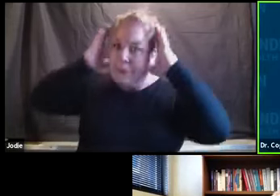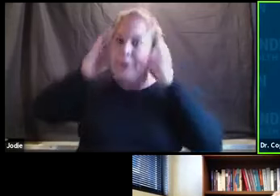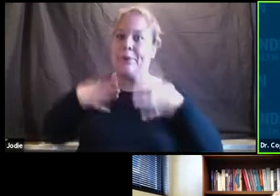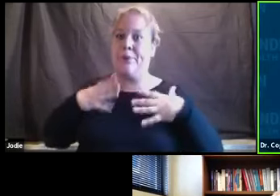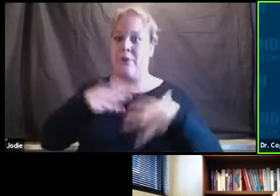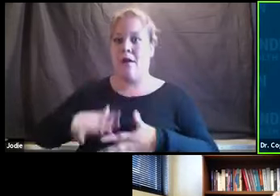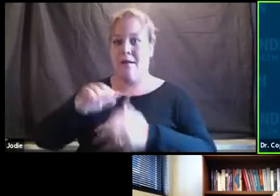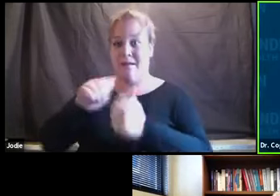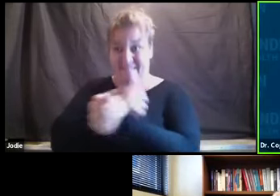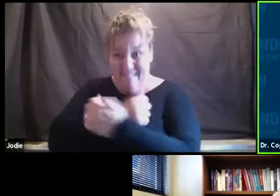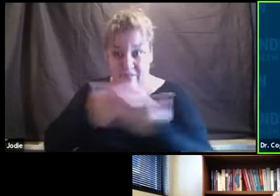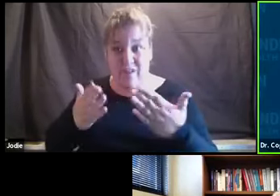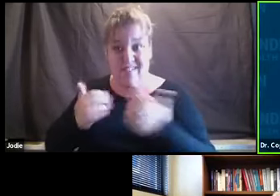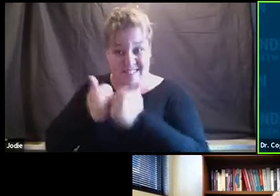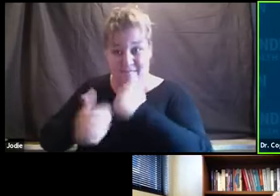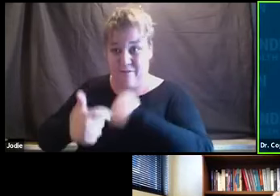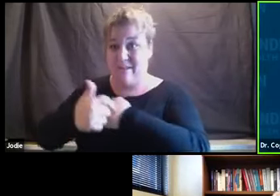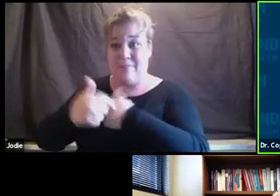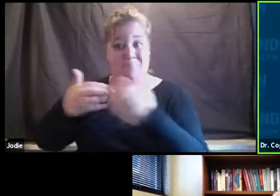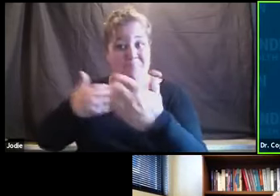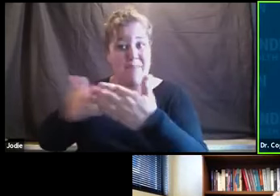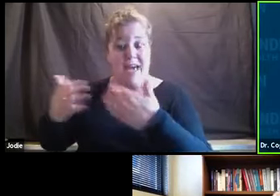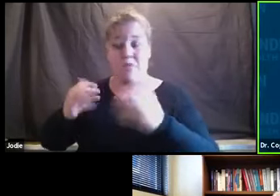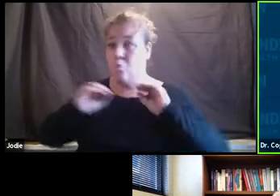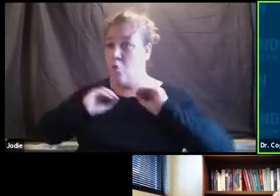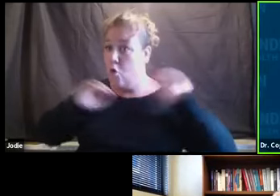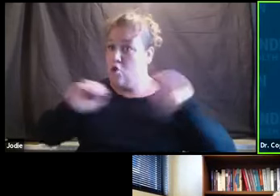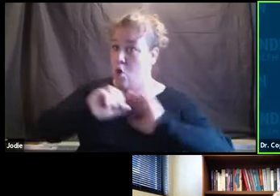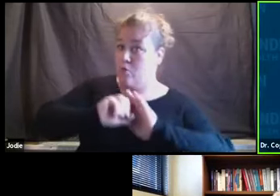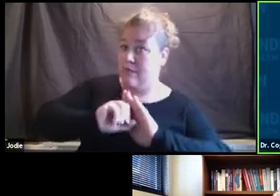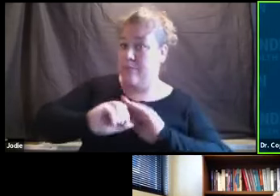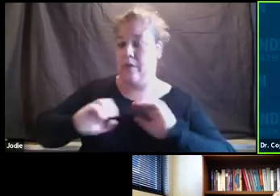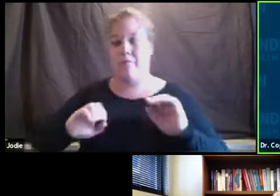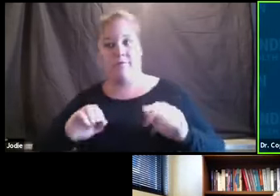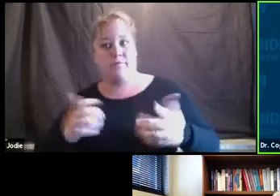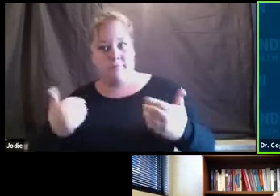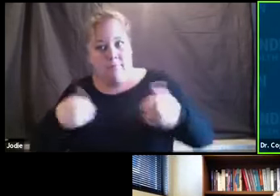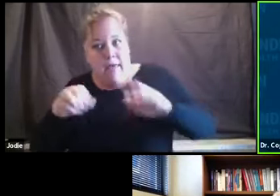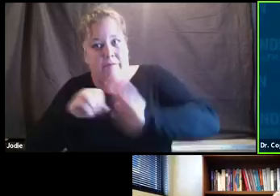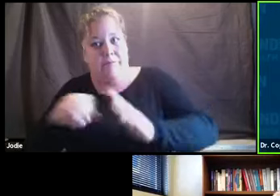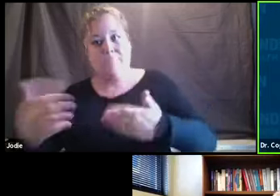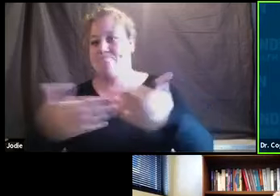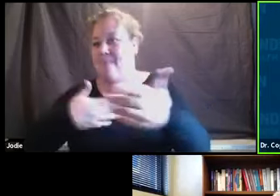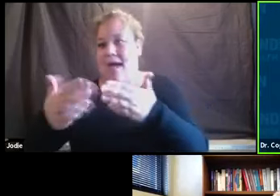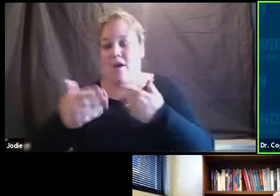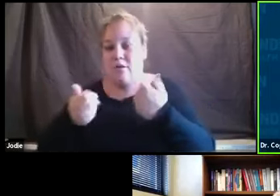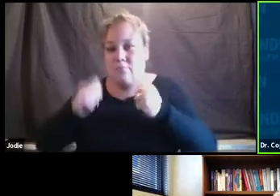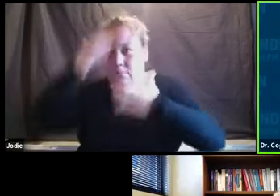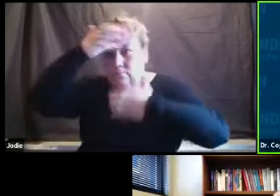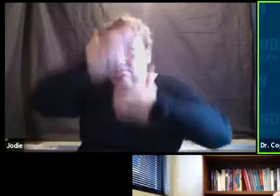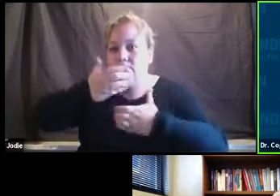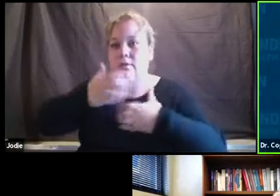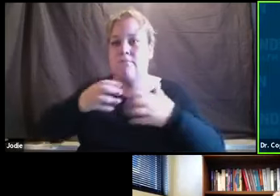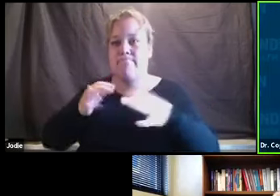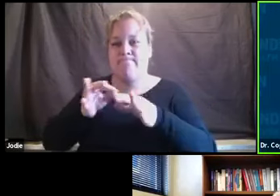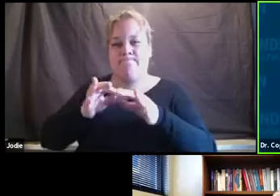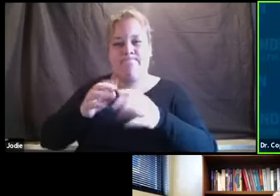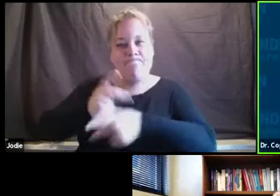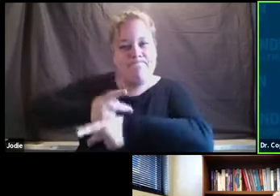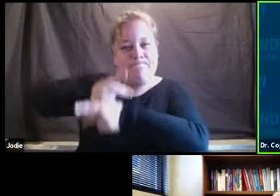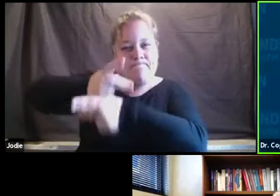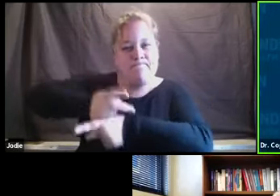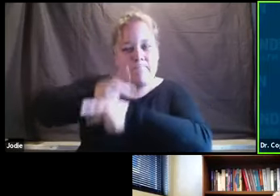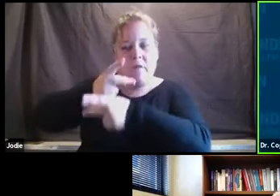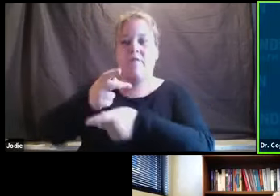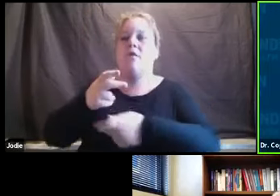of the utmost concern in every facility, certainly that we're working with. And they have adjusted their